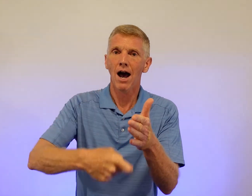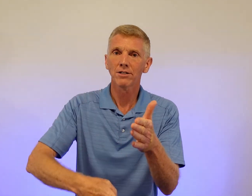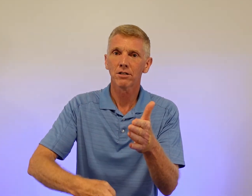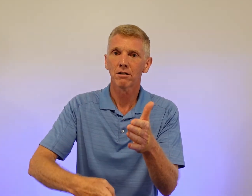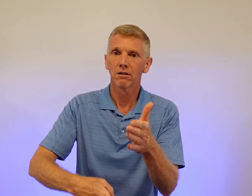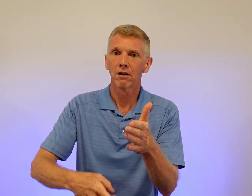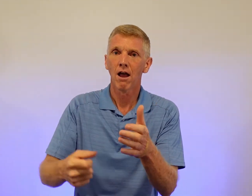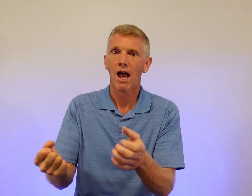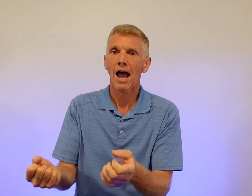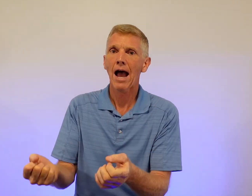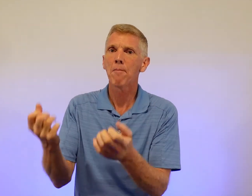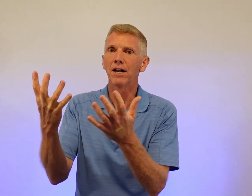Cost. How much?